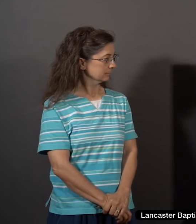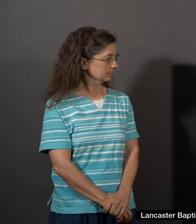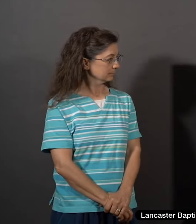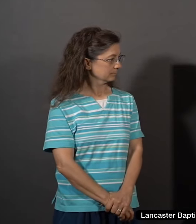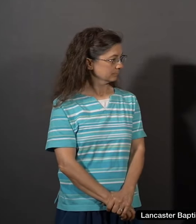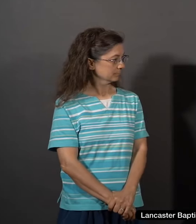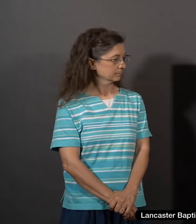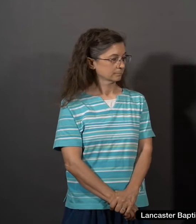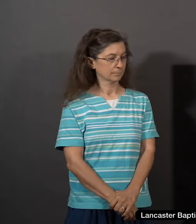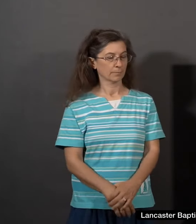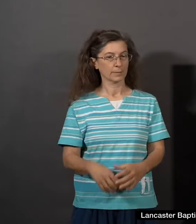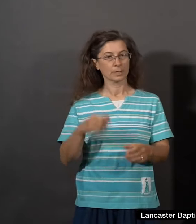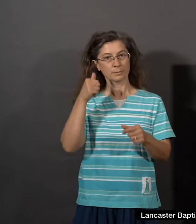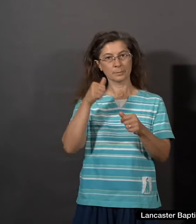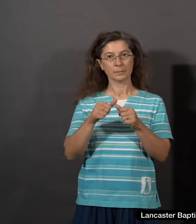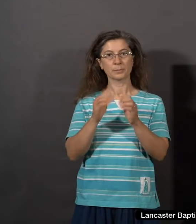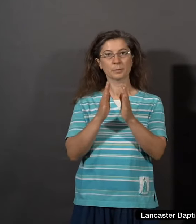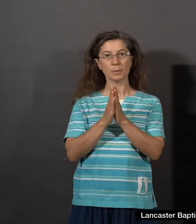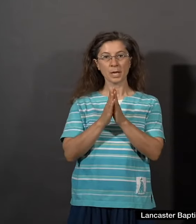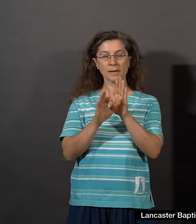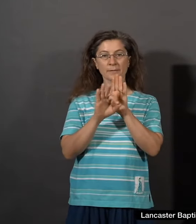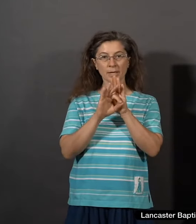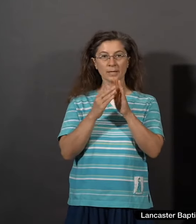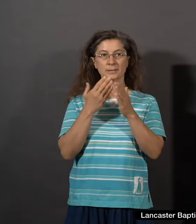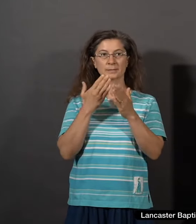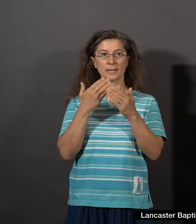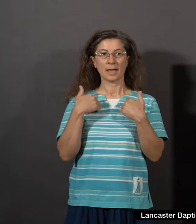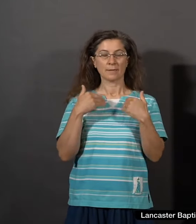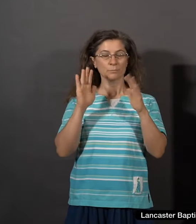pray and leave you to fast also hope and have a great day